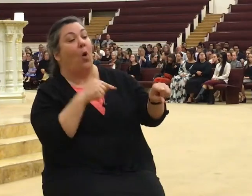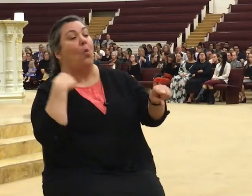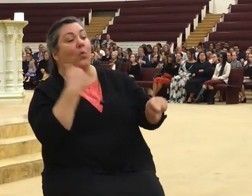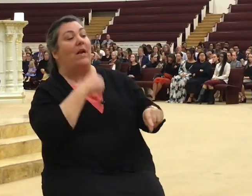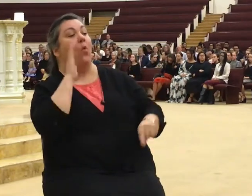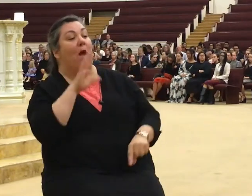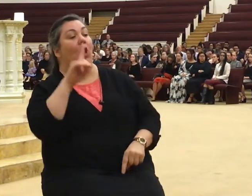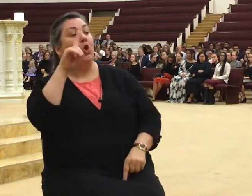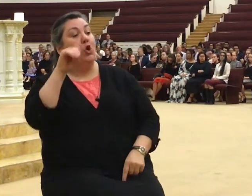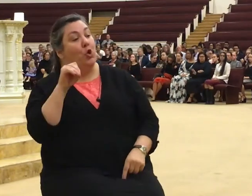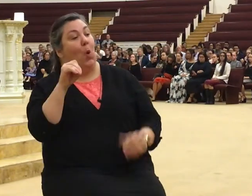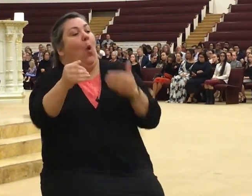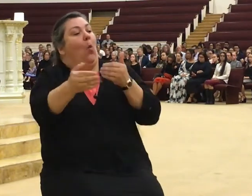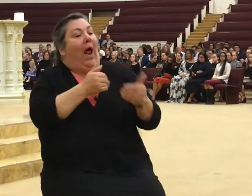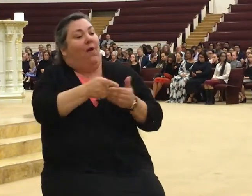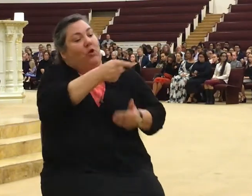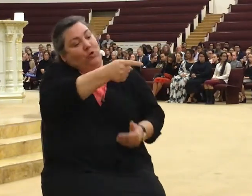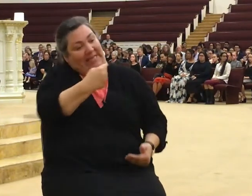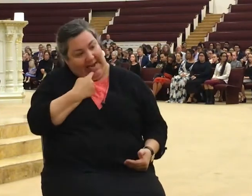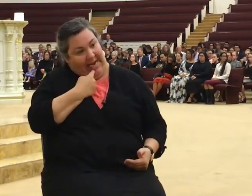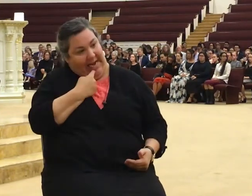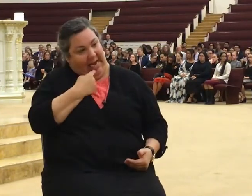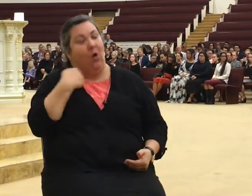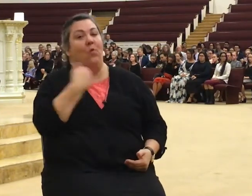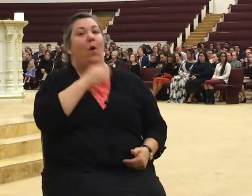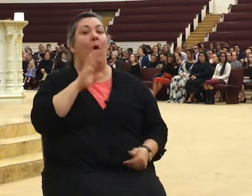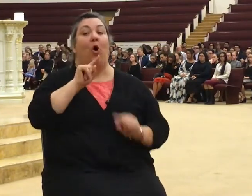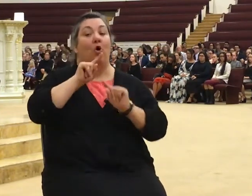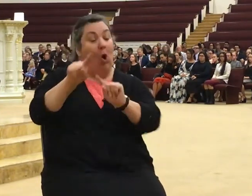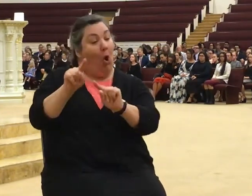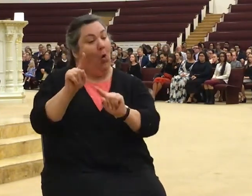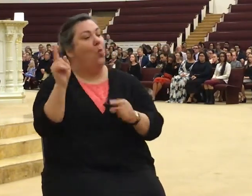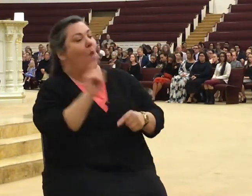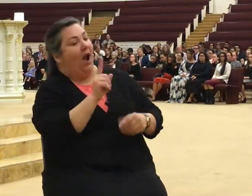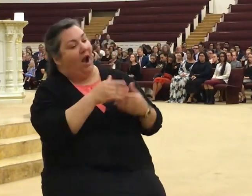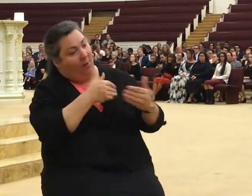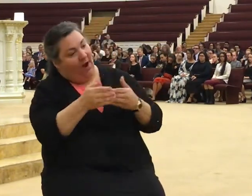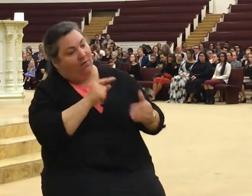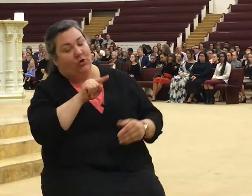do whatever you say and we'll go wherever you send us.